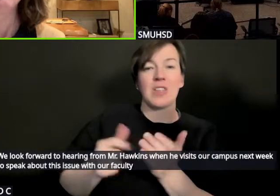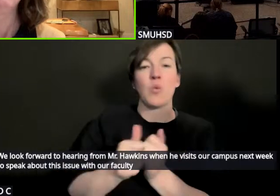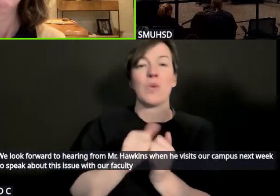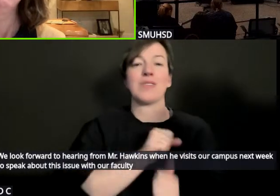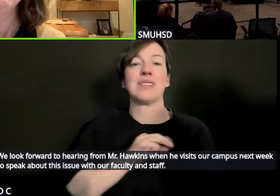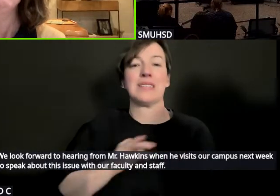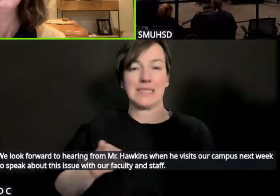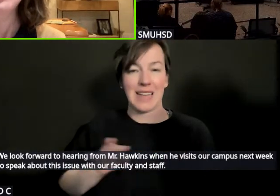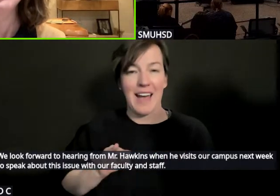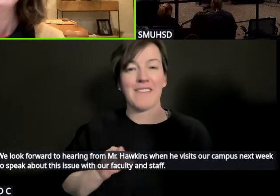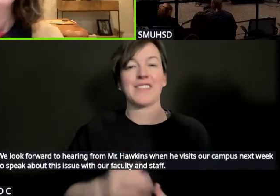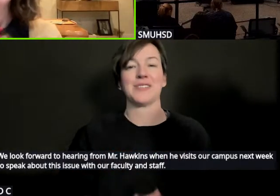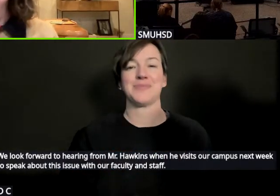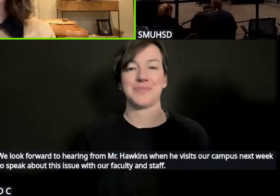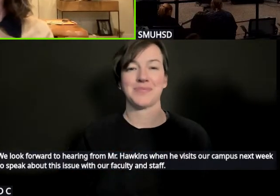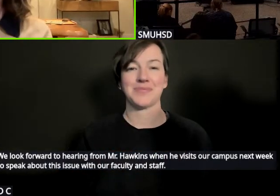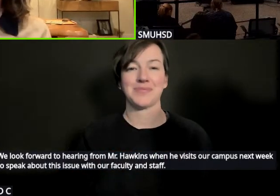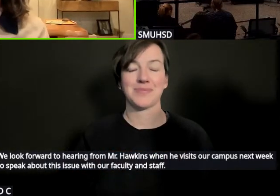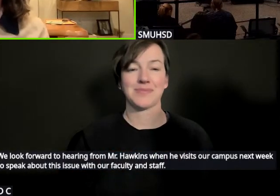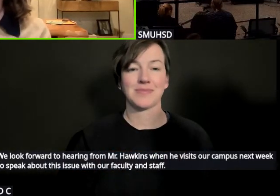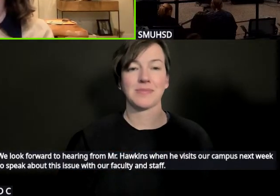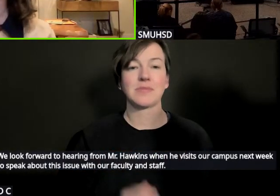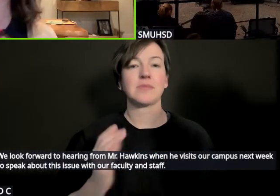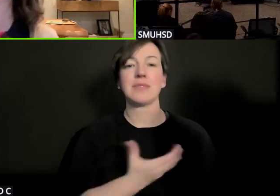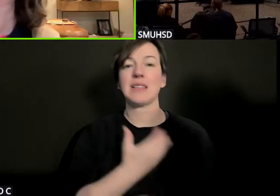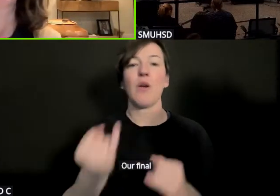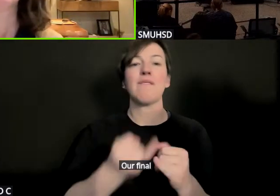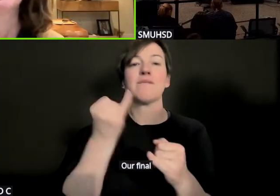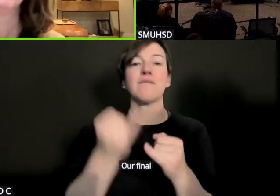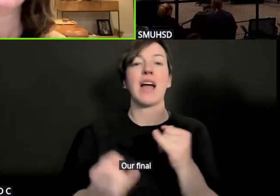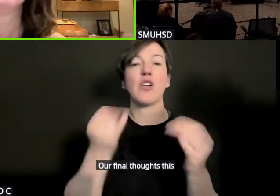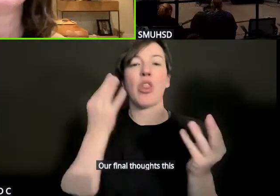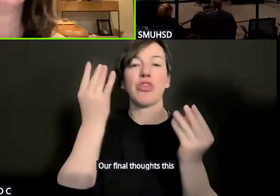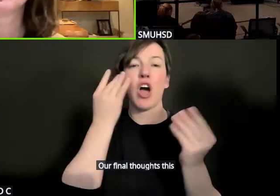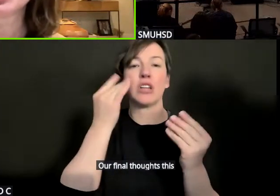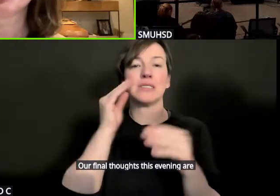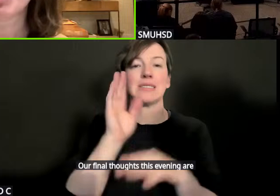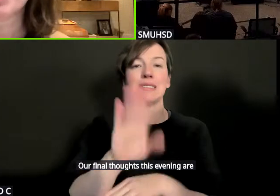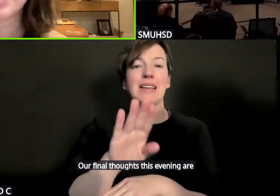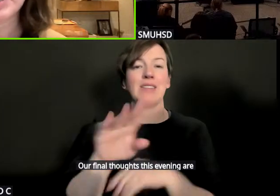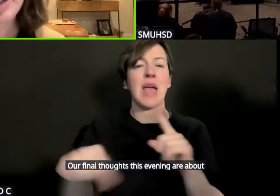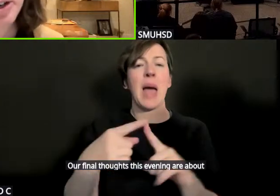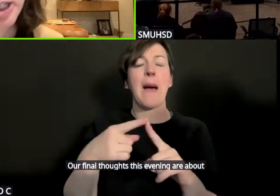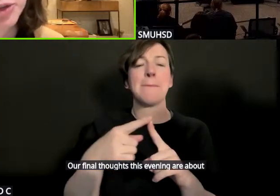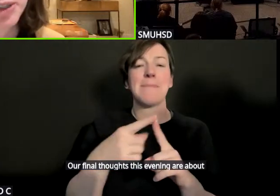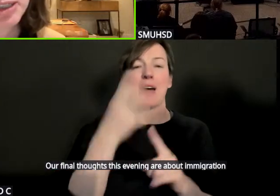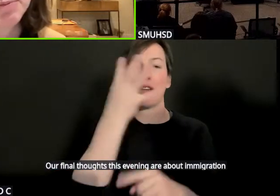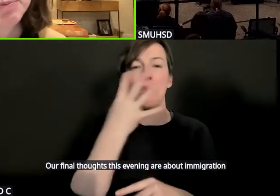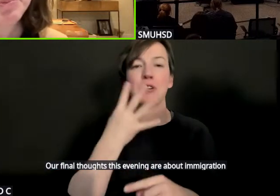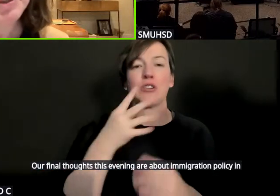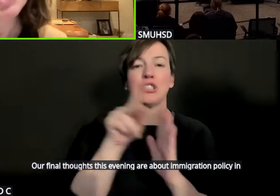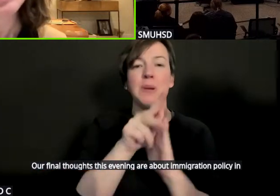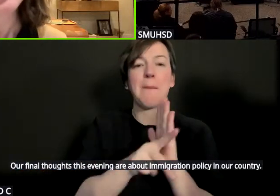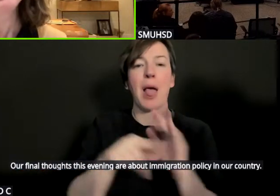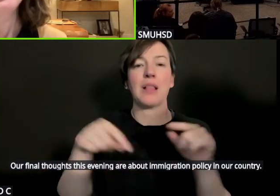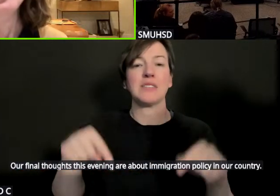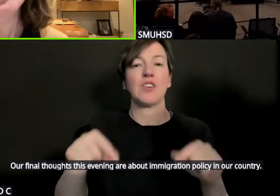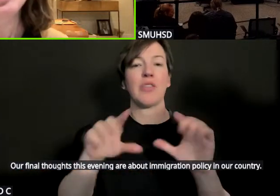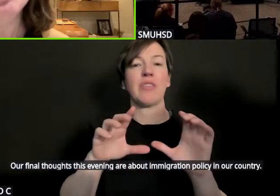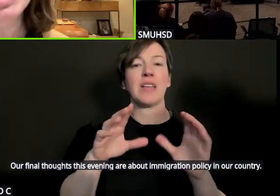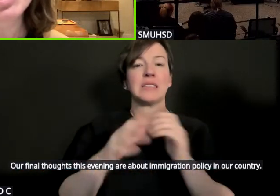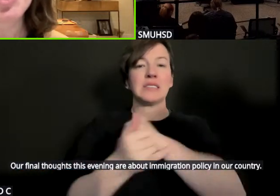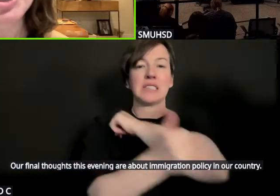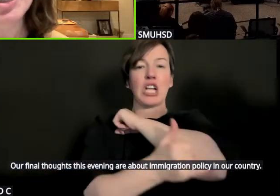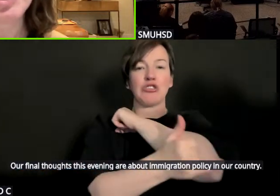staff. Our final thoughts this evening are about immigration policy in our country. With the